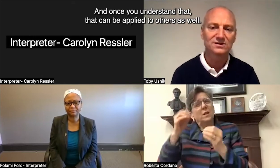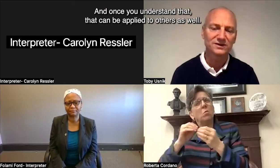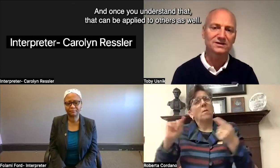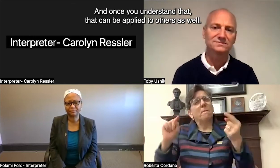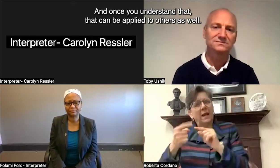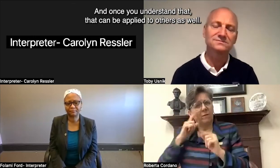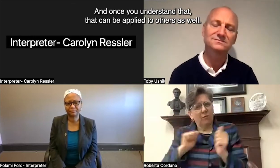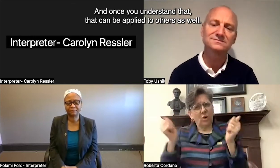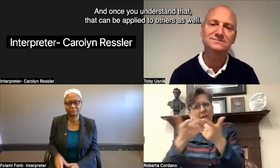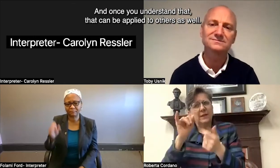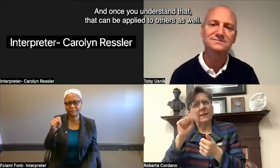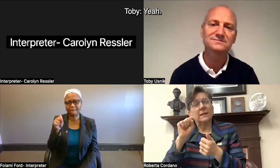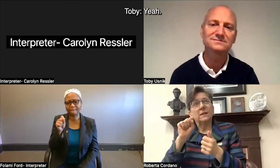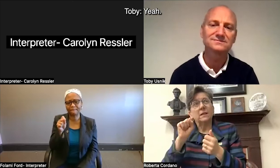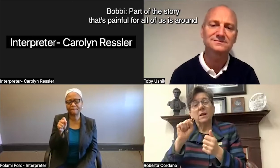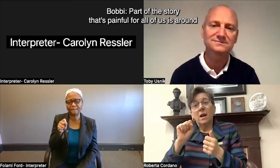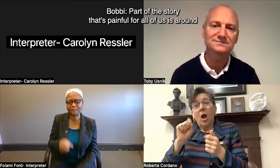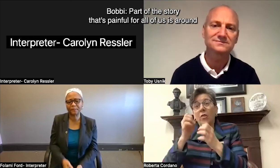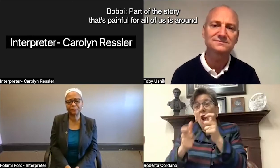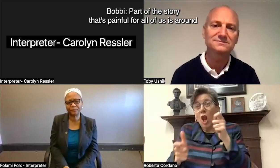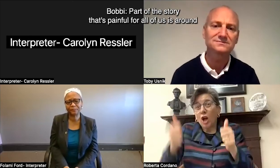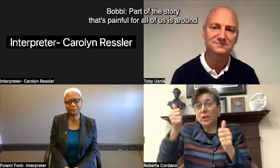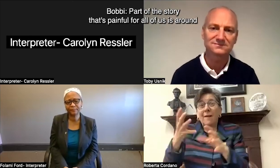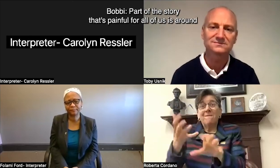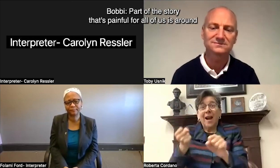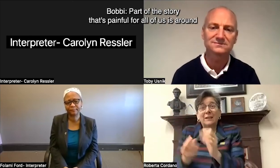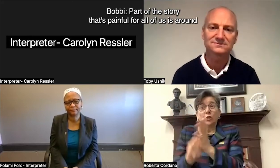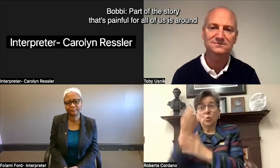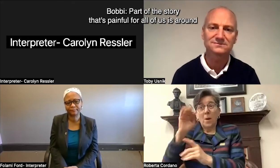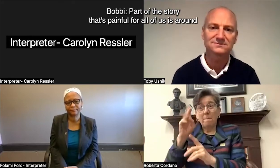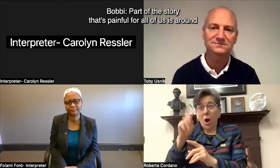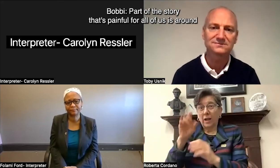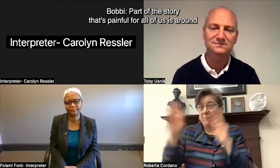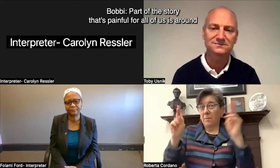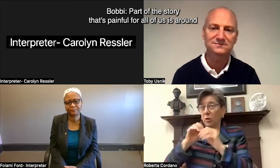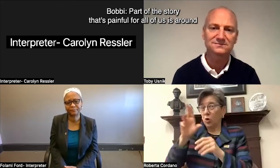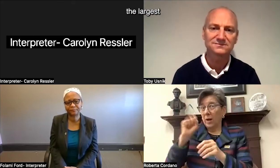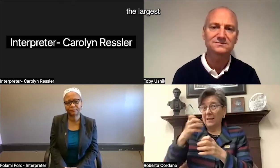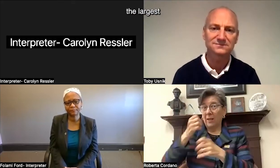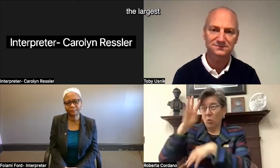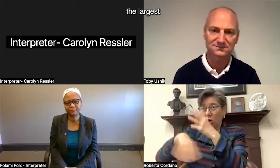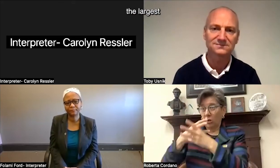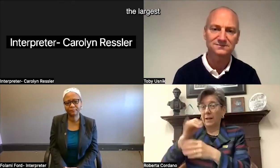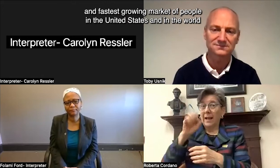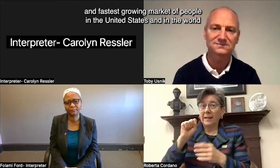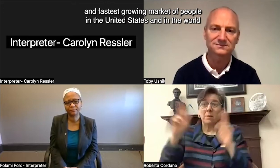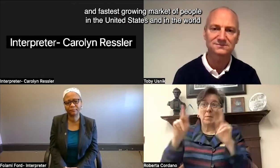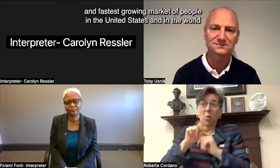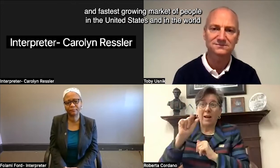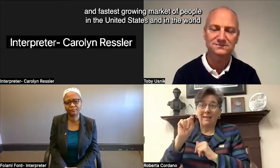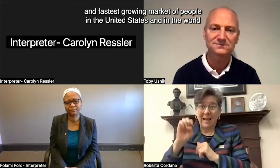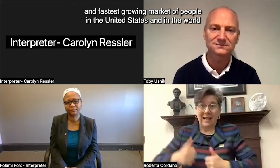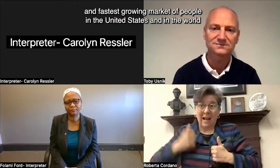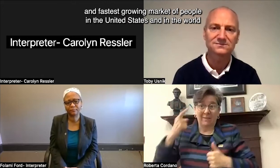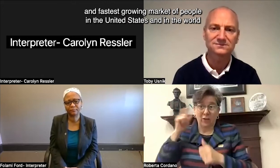as well. Part of the story that's painful for all of us is around the largest and fastest growing market of people in the United States